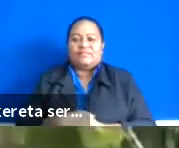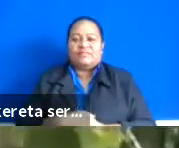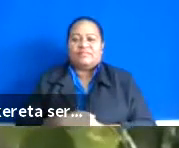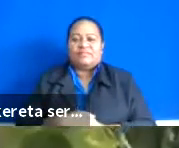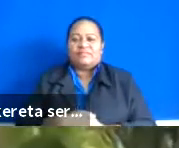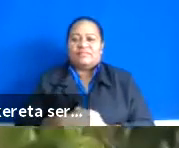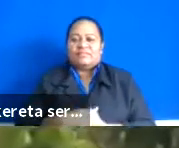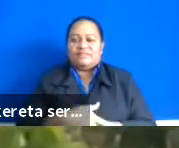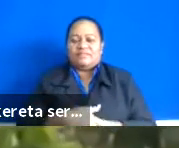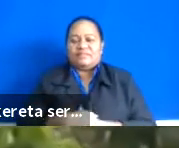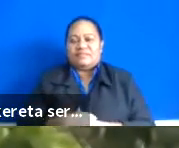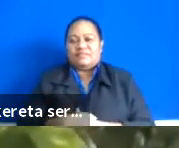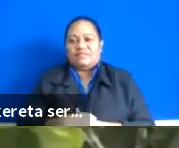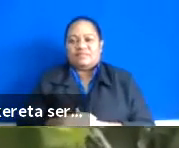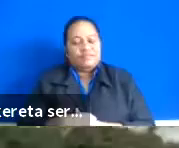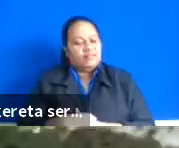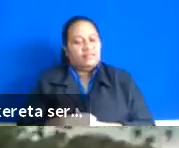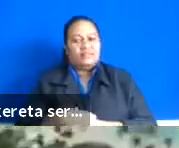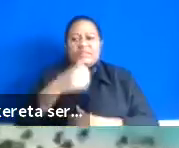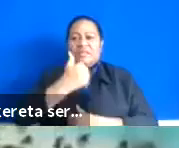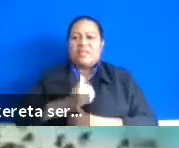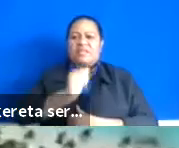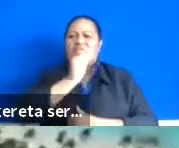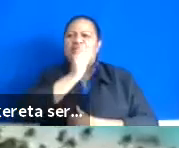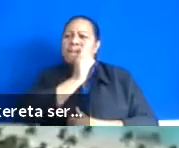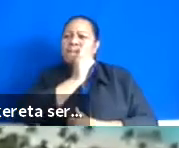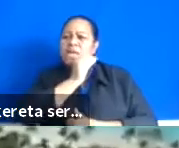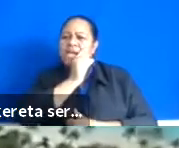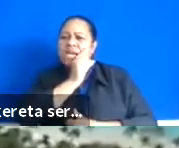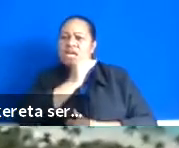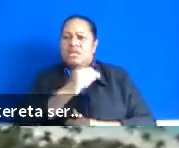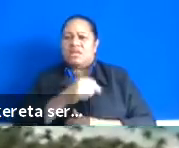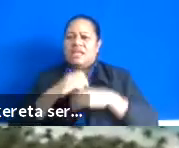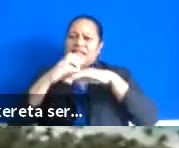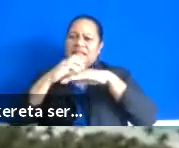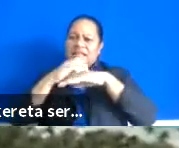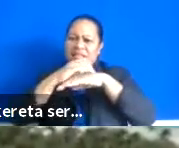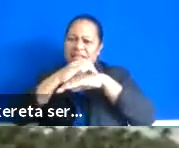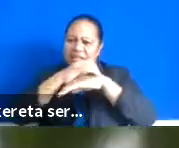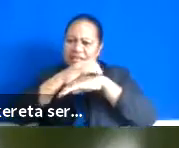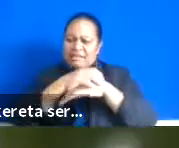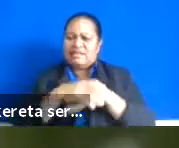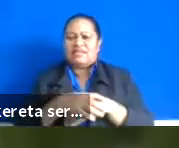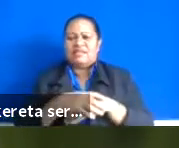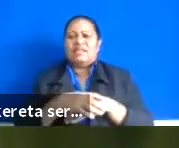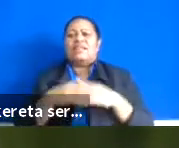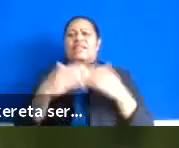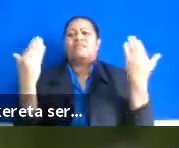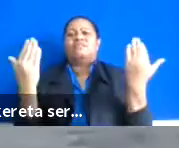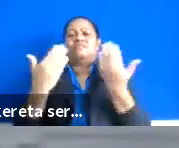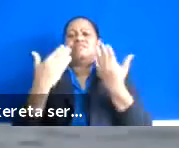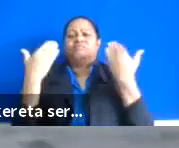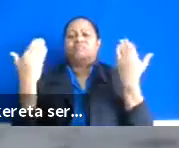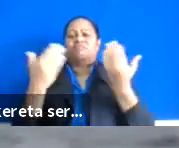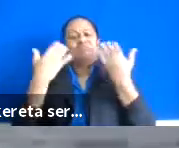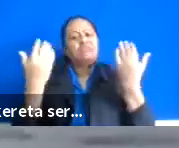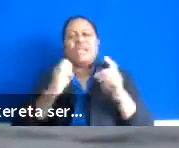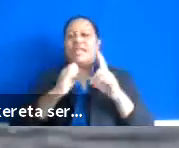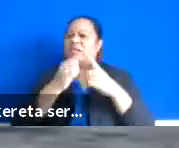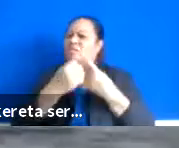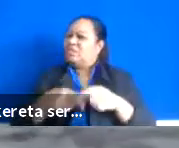The behaviour of birds and insects, silence and humidity in the atmosphere, colour and shape of the